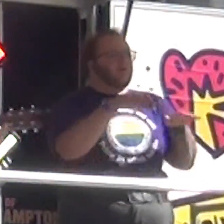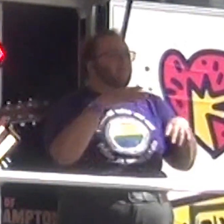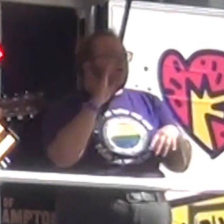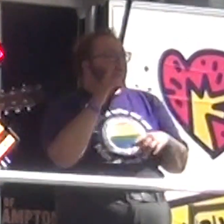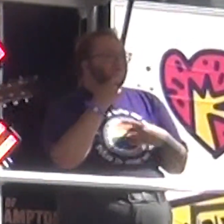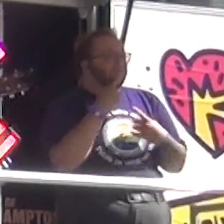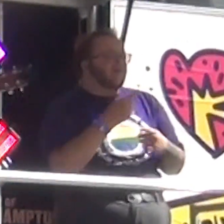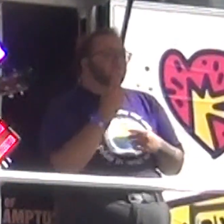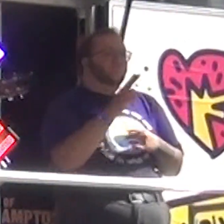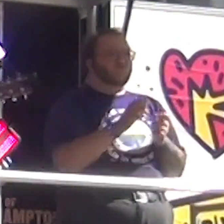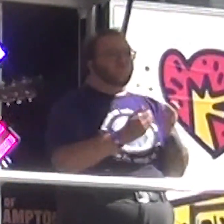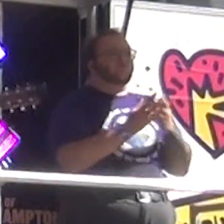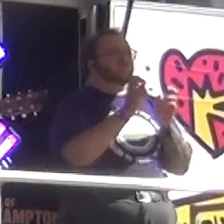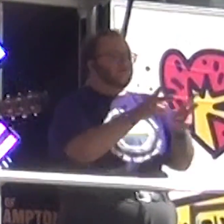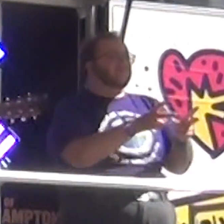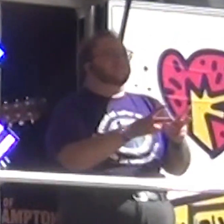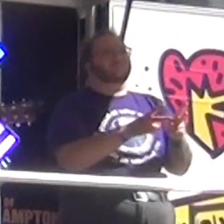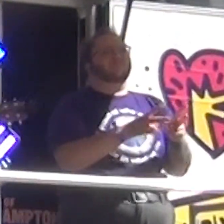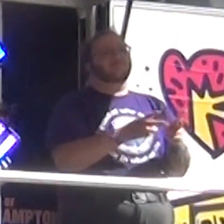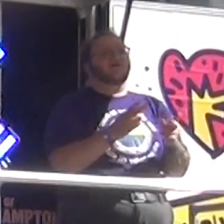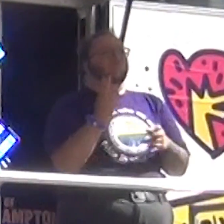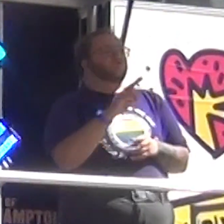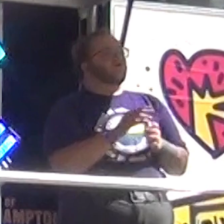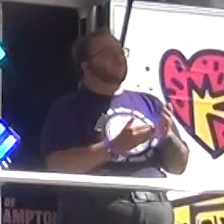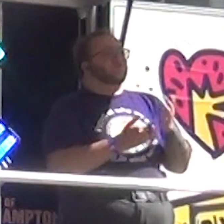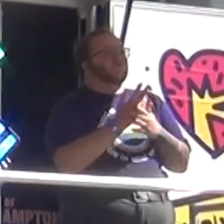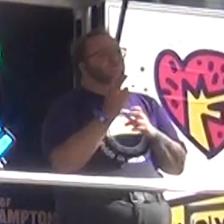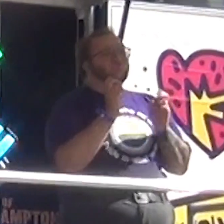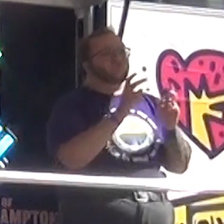you cry. Return to New Street.